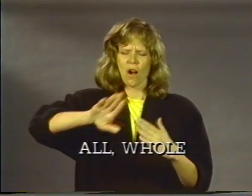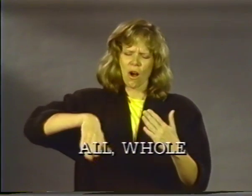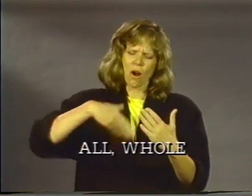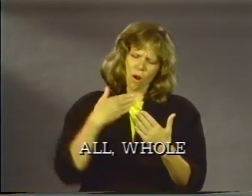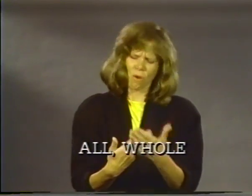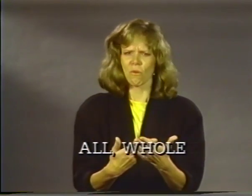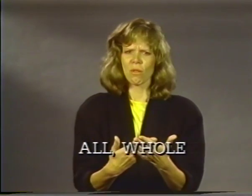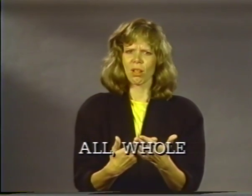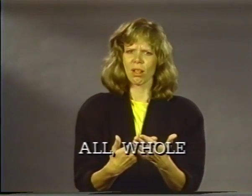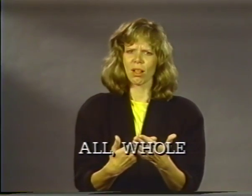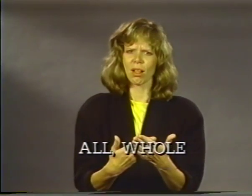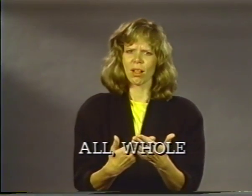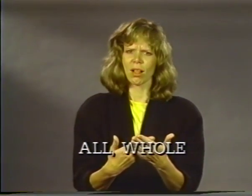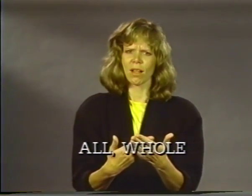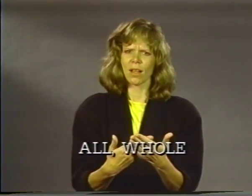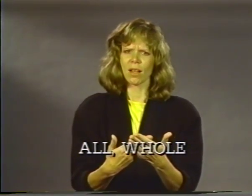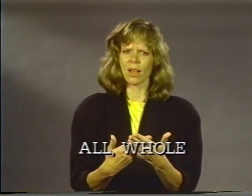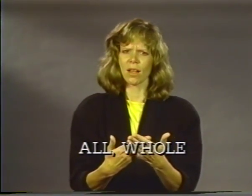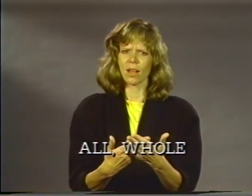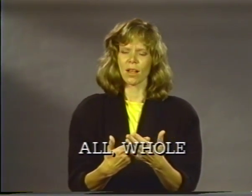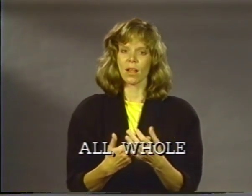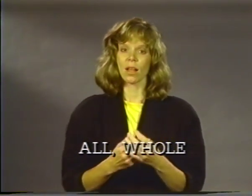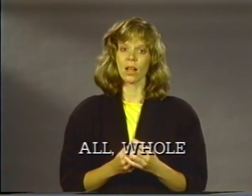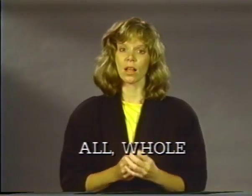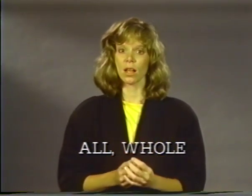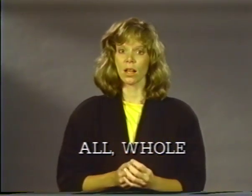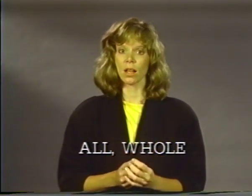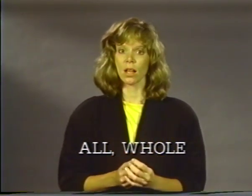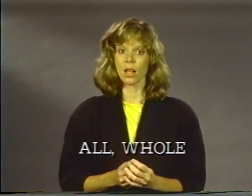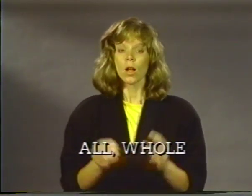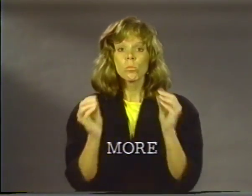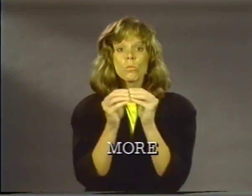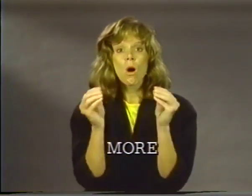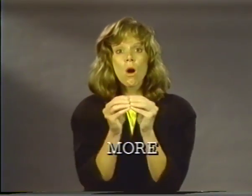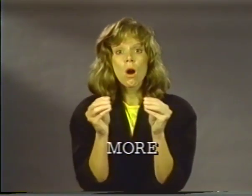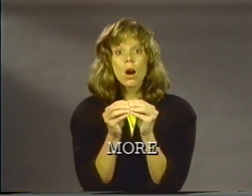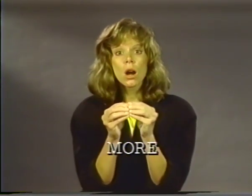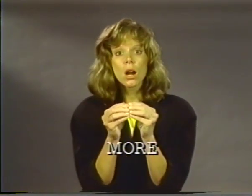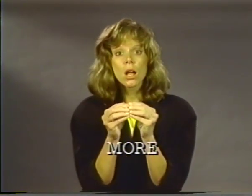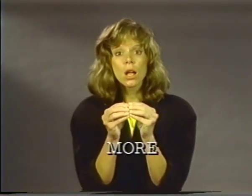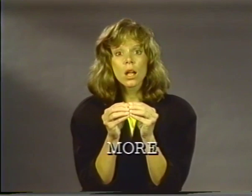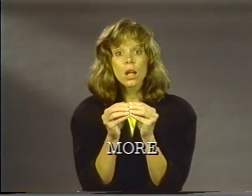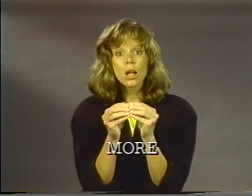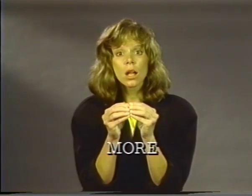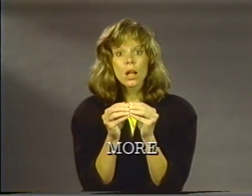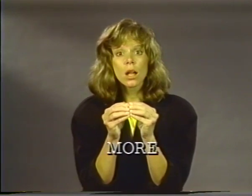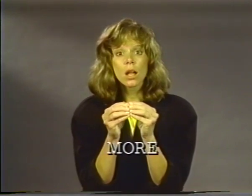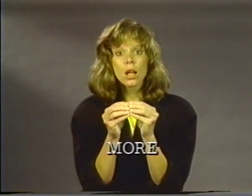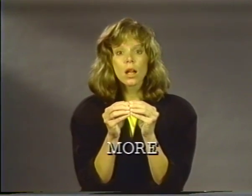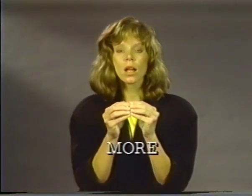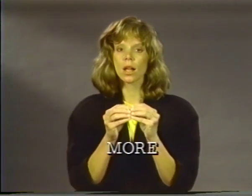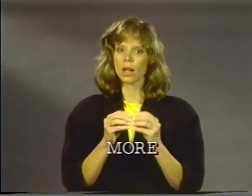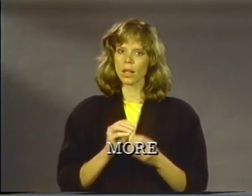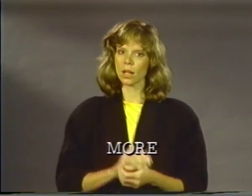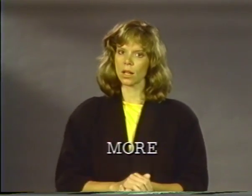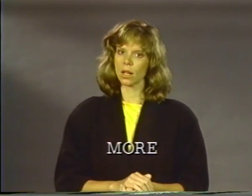Whole. I want more lemon pie. More. You didn't put enough salt in the